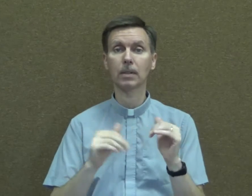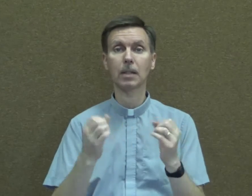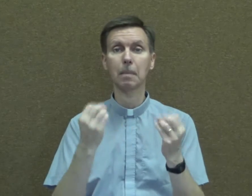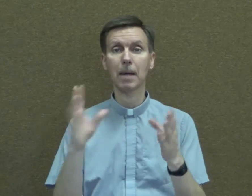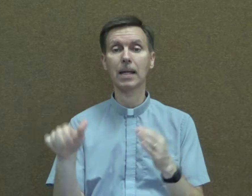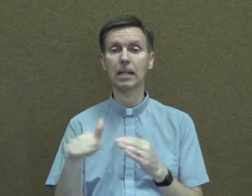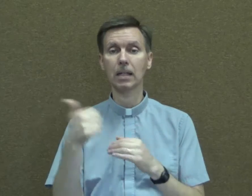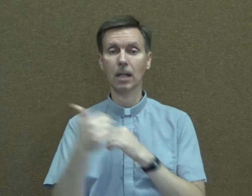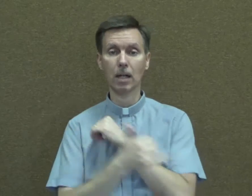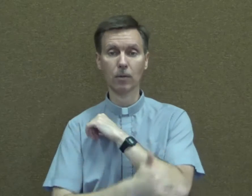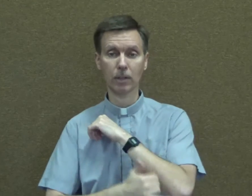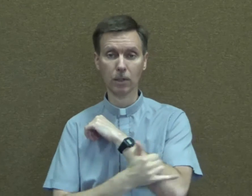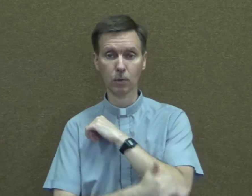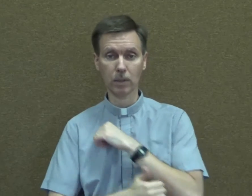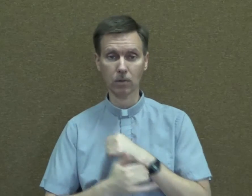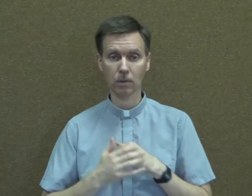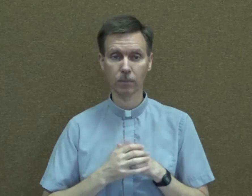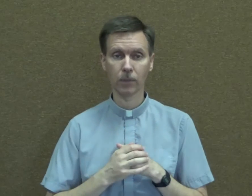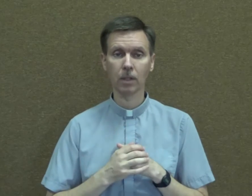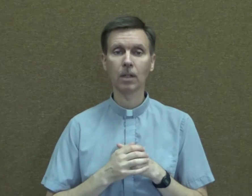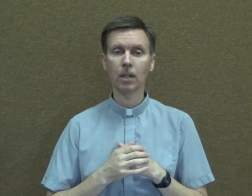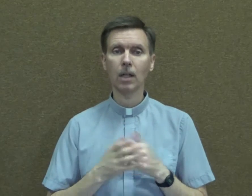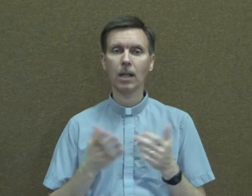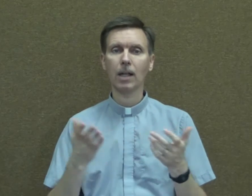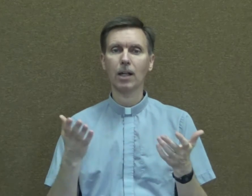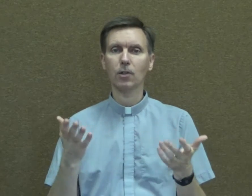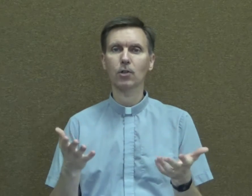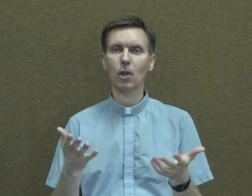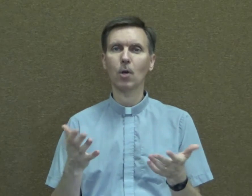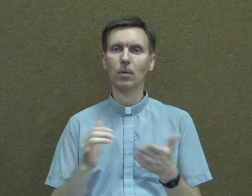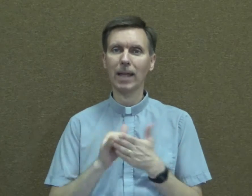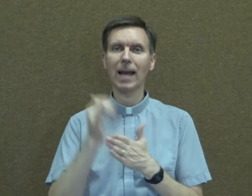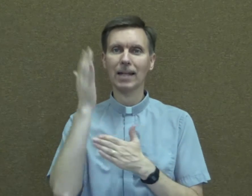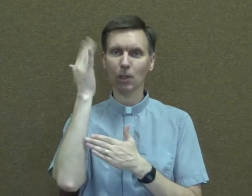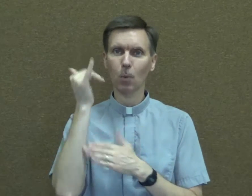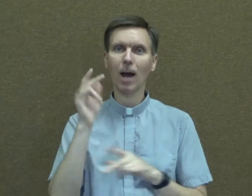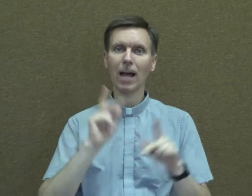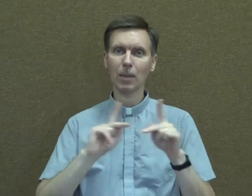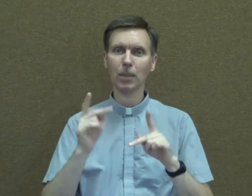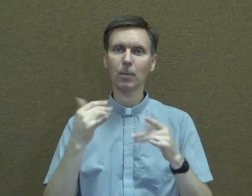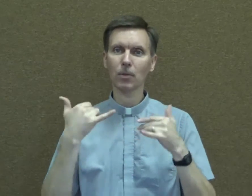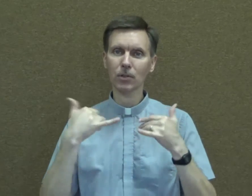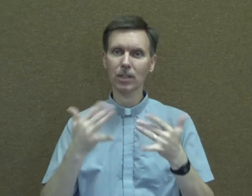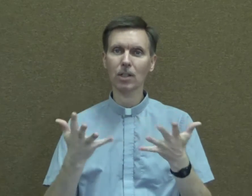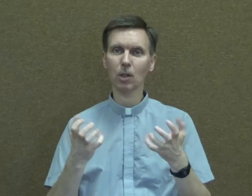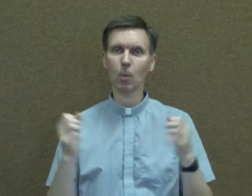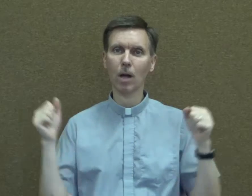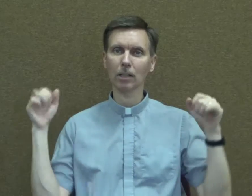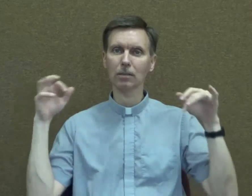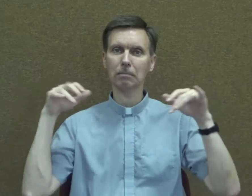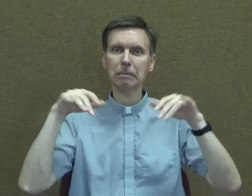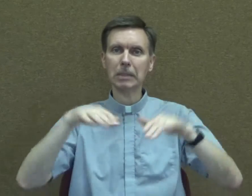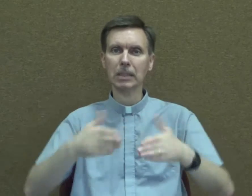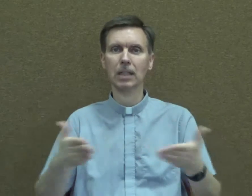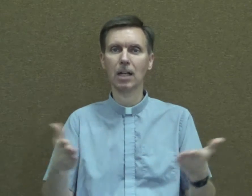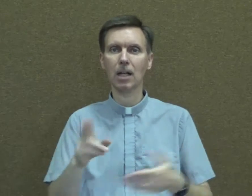than many other countries. And so that is why people still want to come